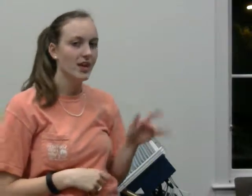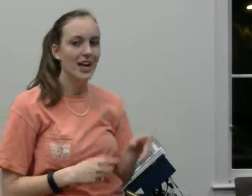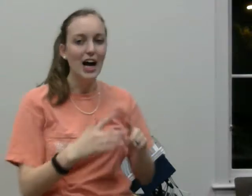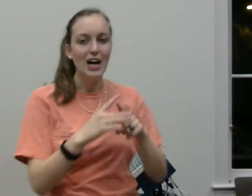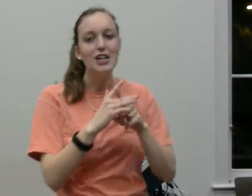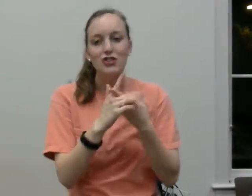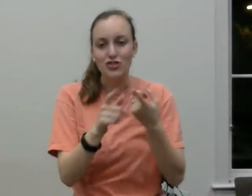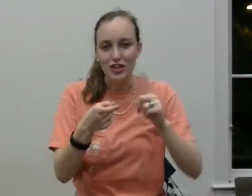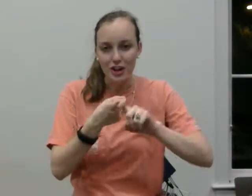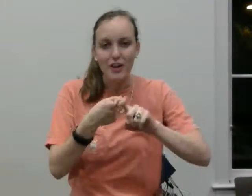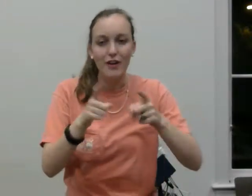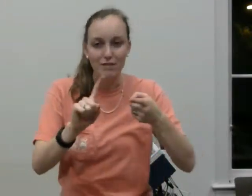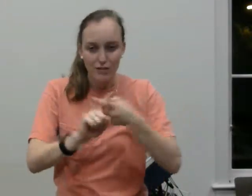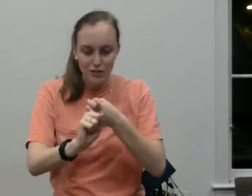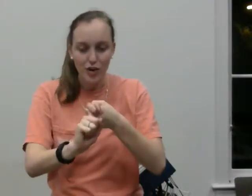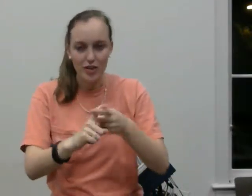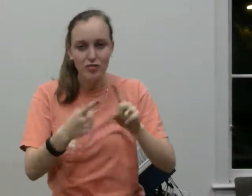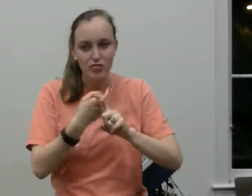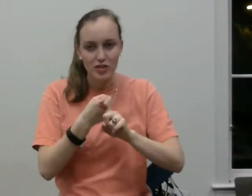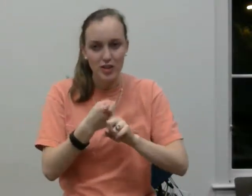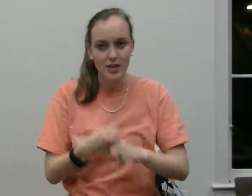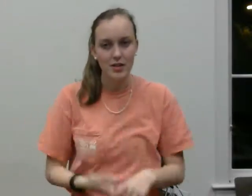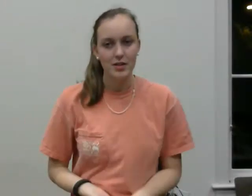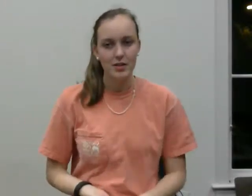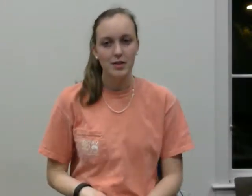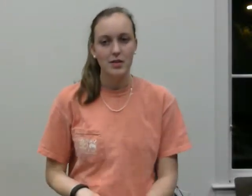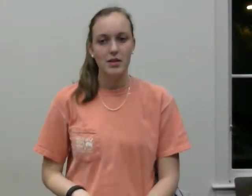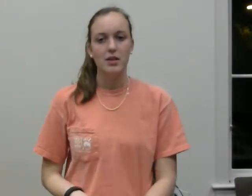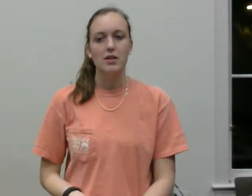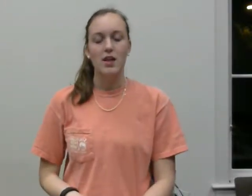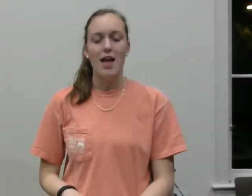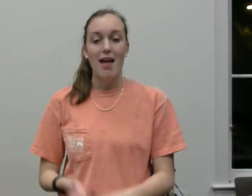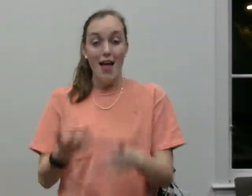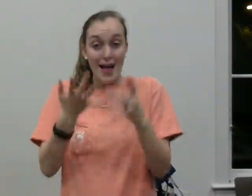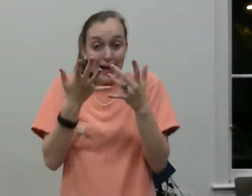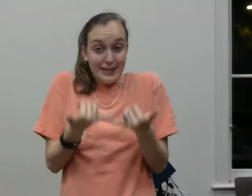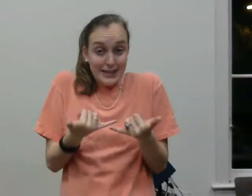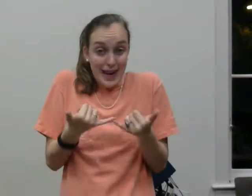friendship. Now at last little Morris could eat all the tender leaves.